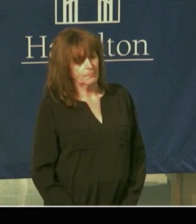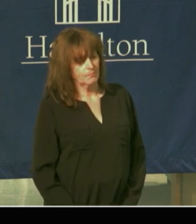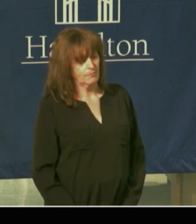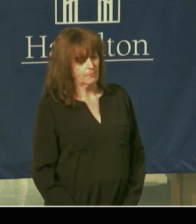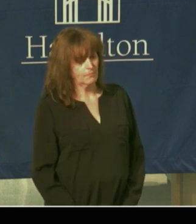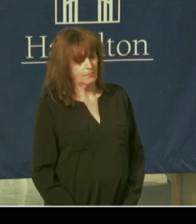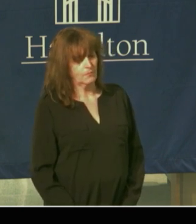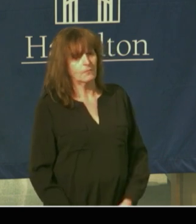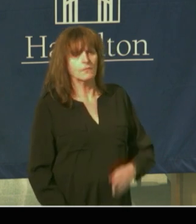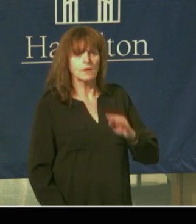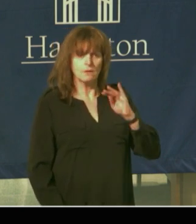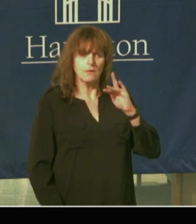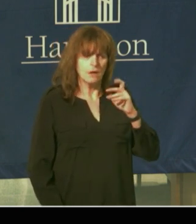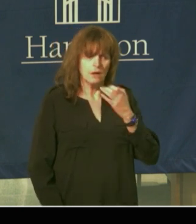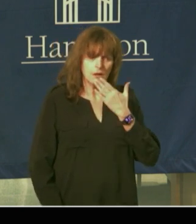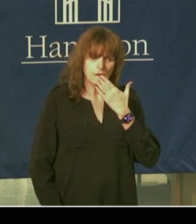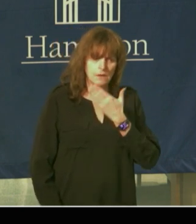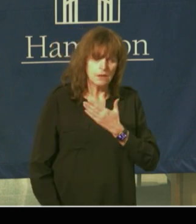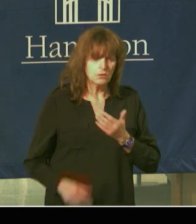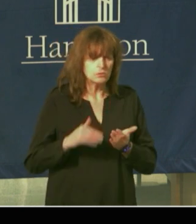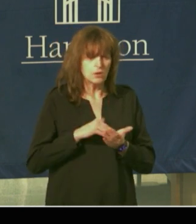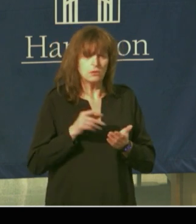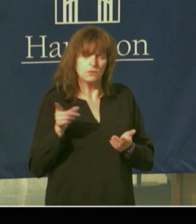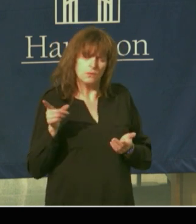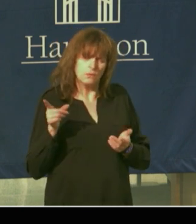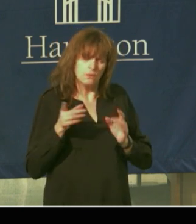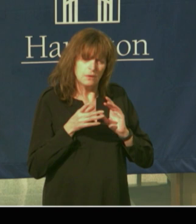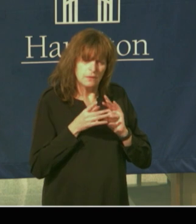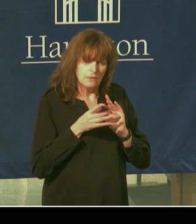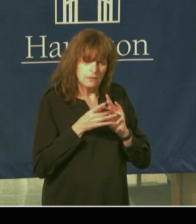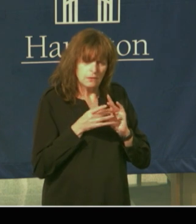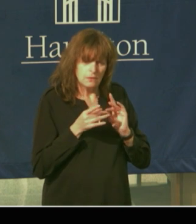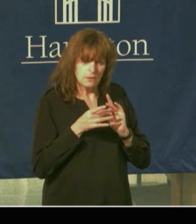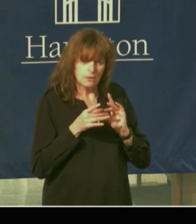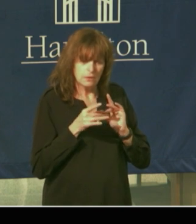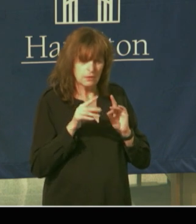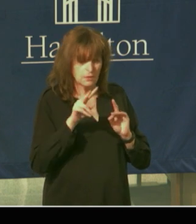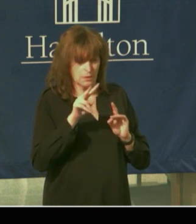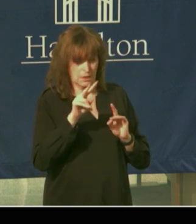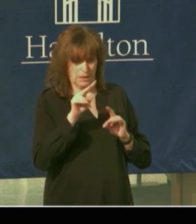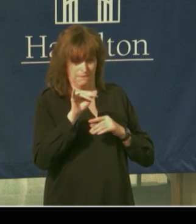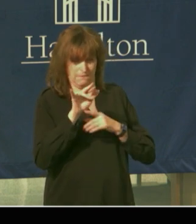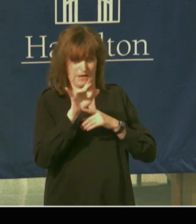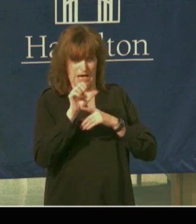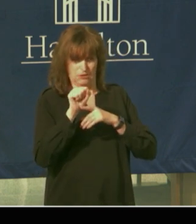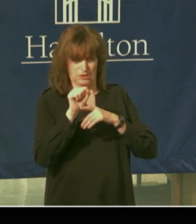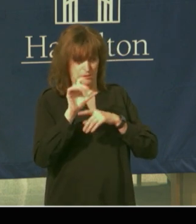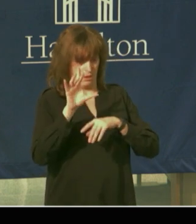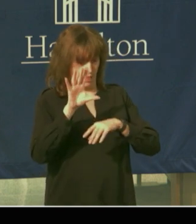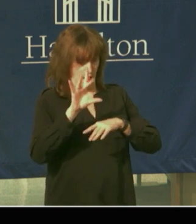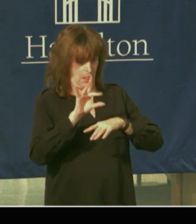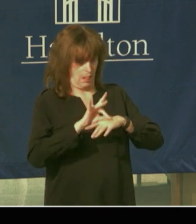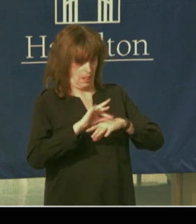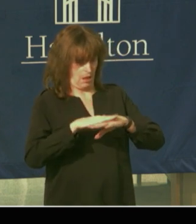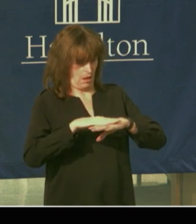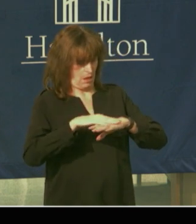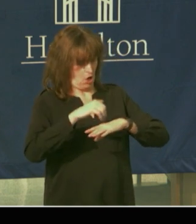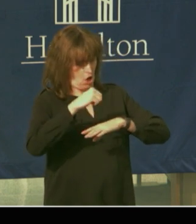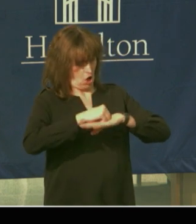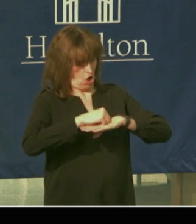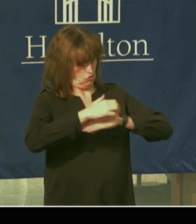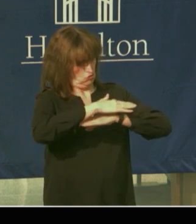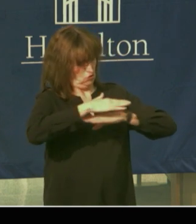stay around for up to 9 days on surfaces. The question that we have coming in now, is it safe to share books and puzzles with friends or neighbors while